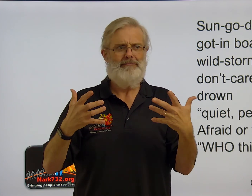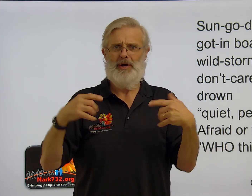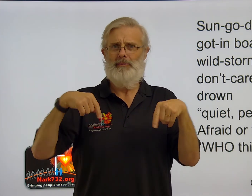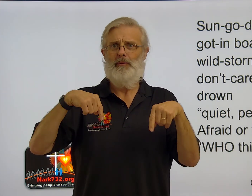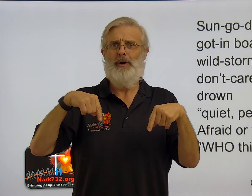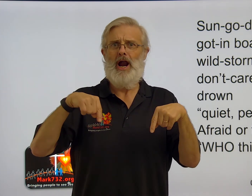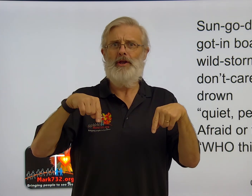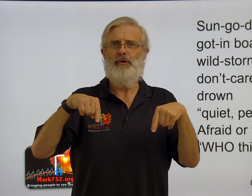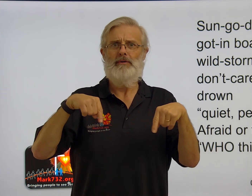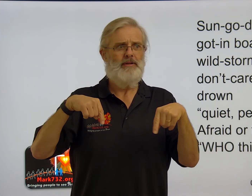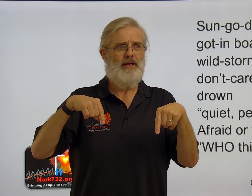what are you?